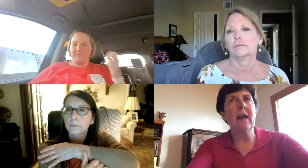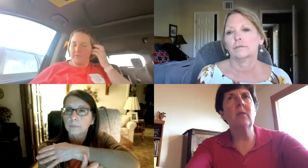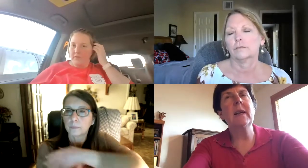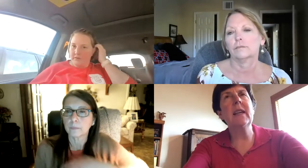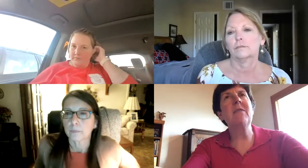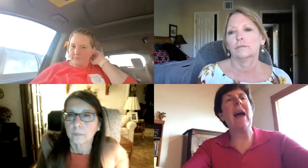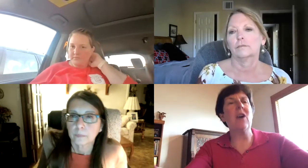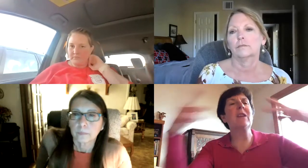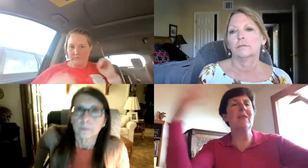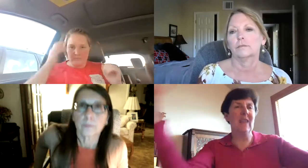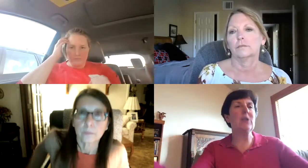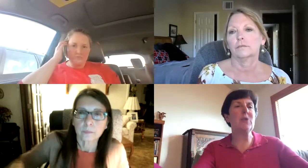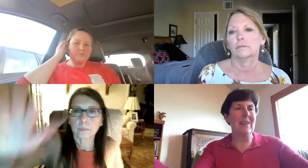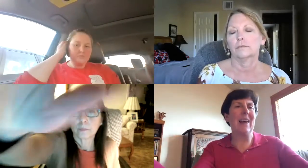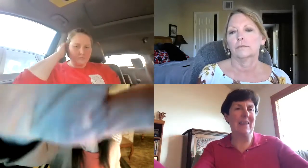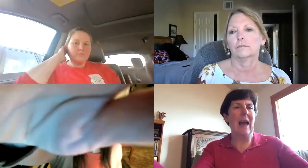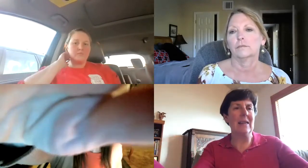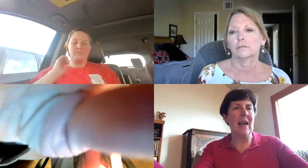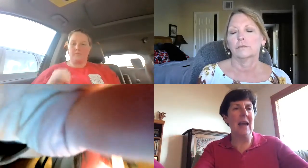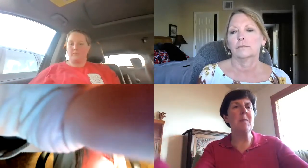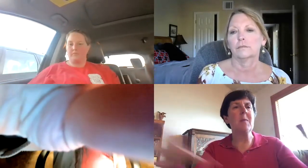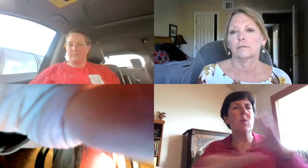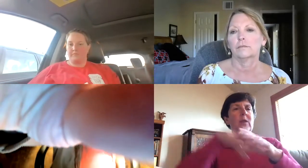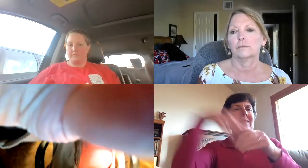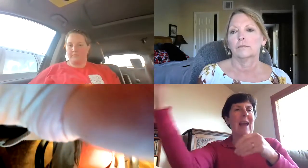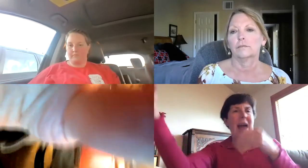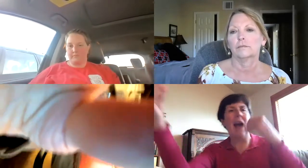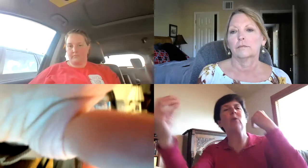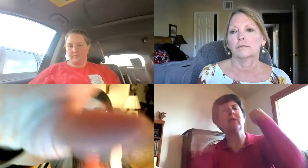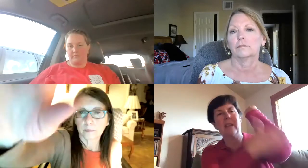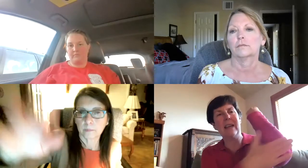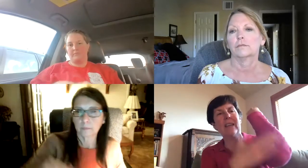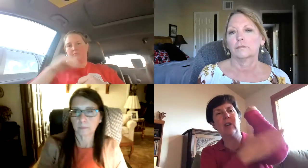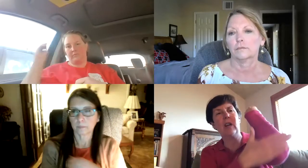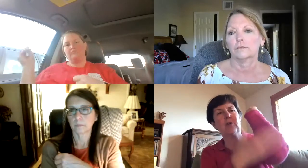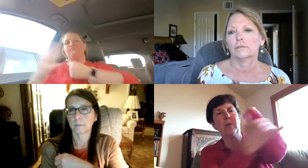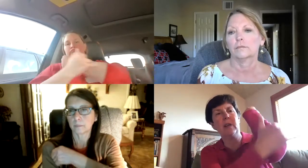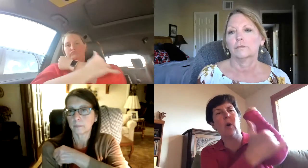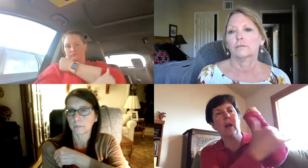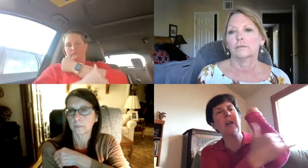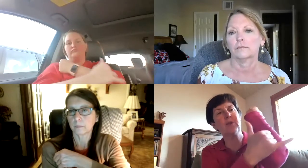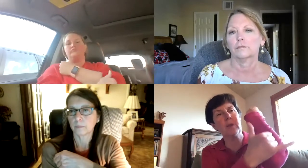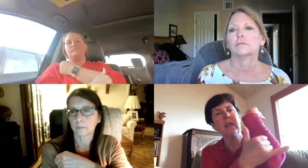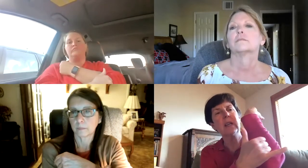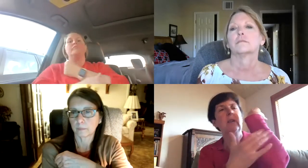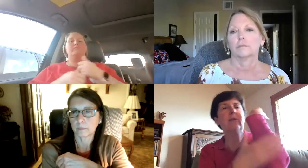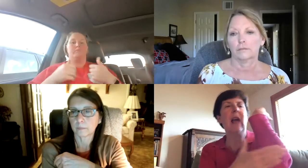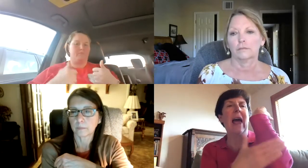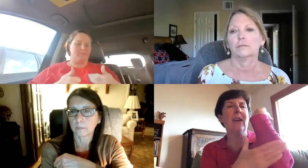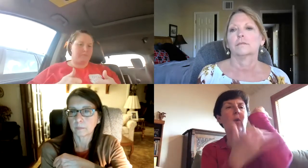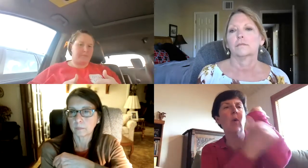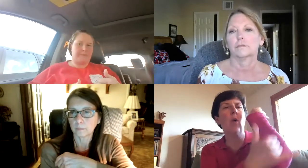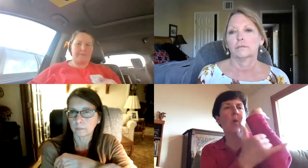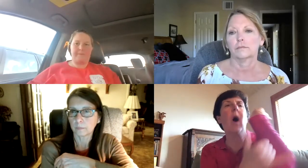saying like we live out in the country, like that type, people will say out and either country or country,